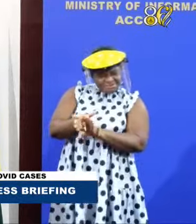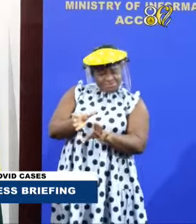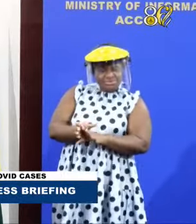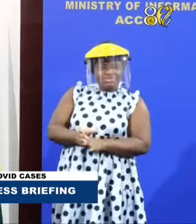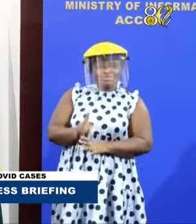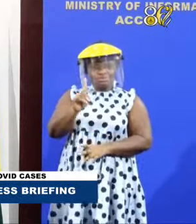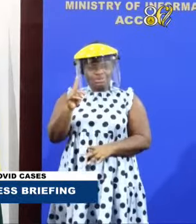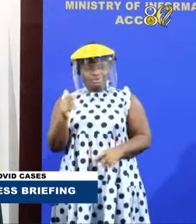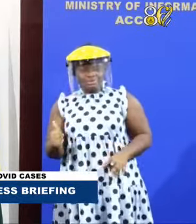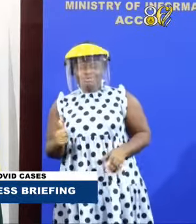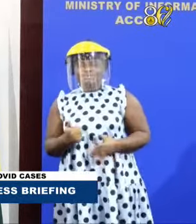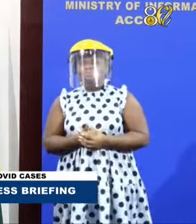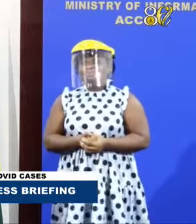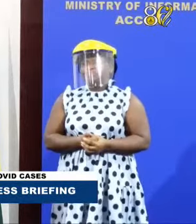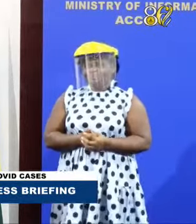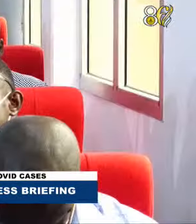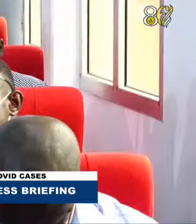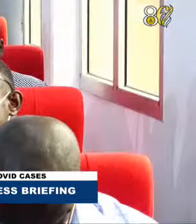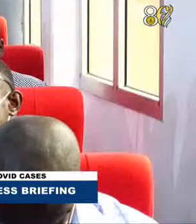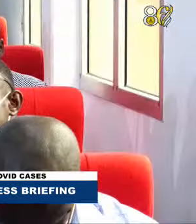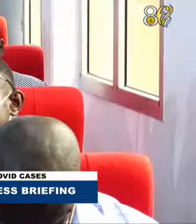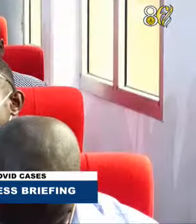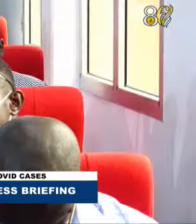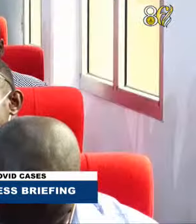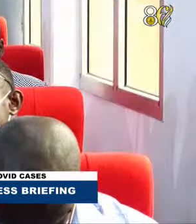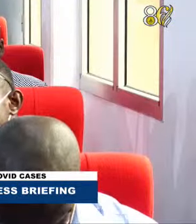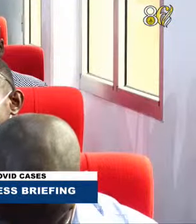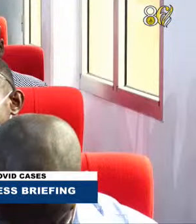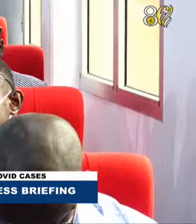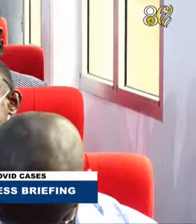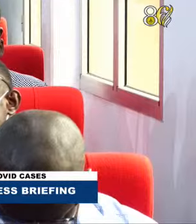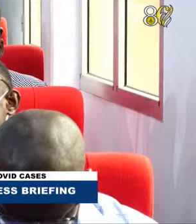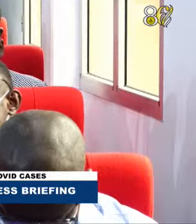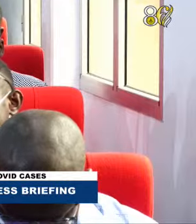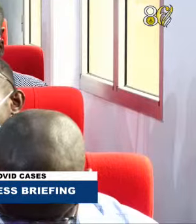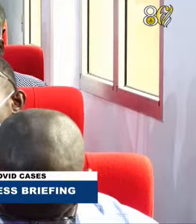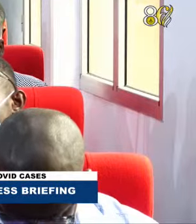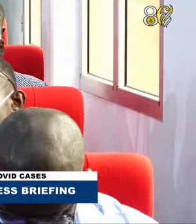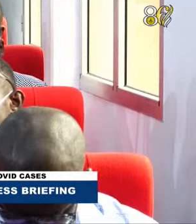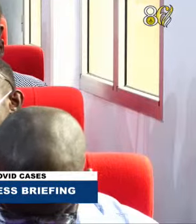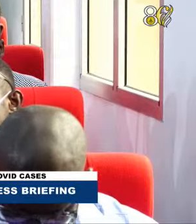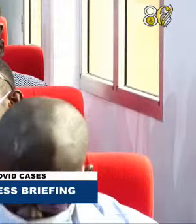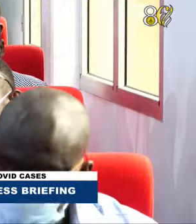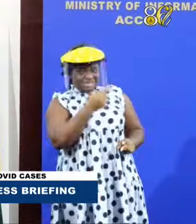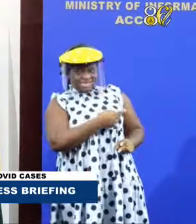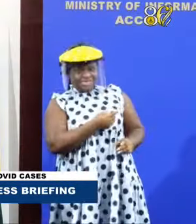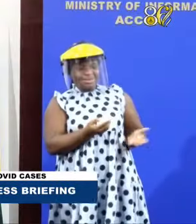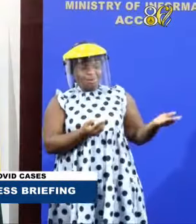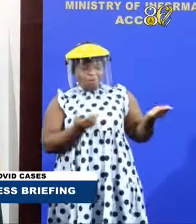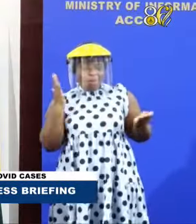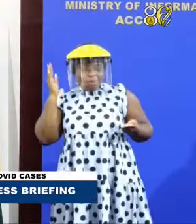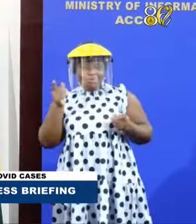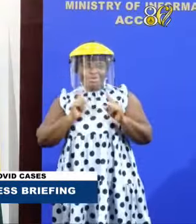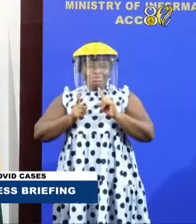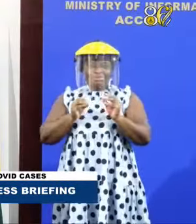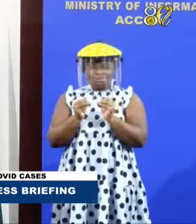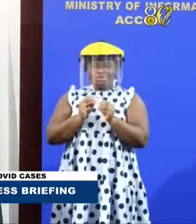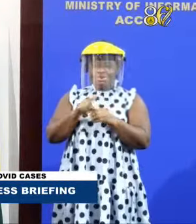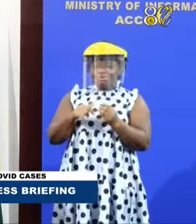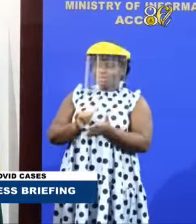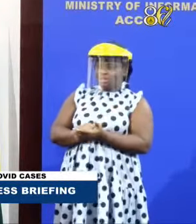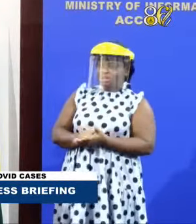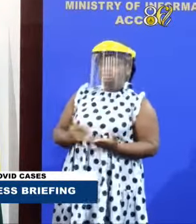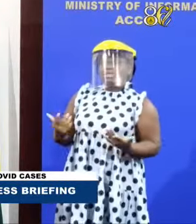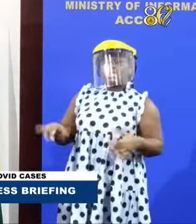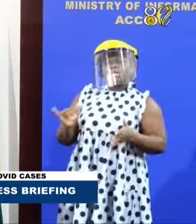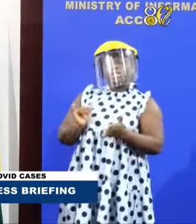enforcement as well coming in there. I'm sure the Honorable Minister may want to chip in on that. In terms